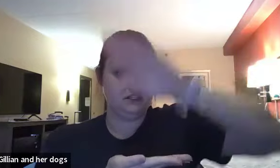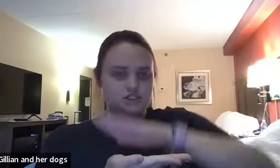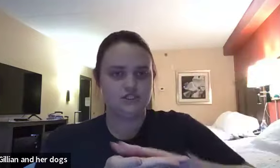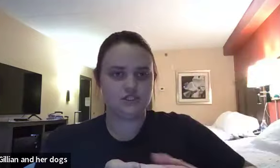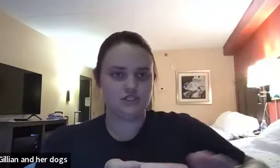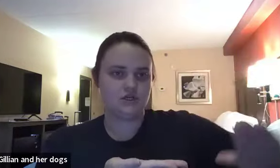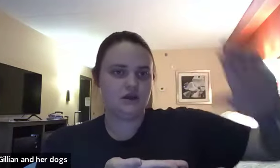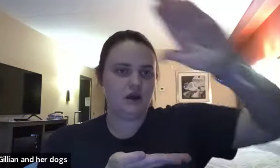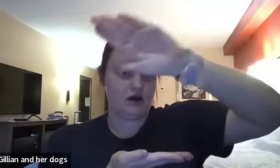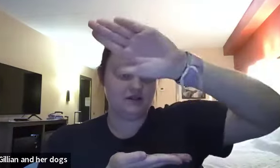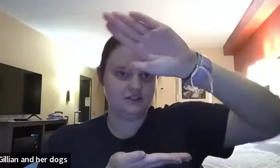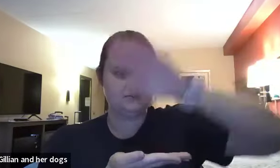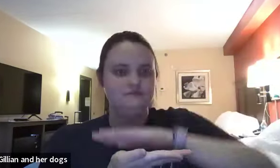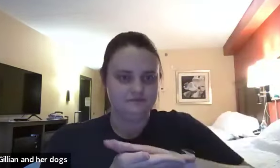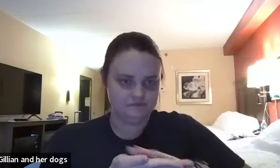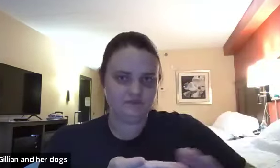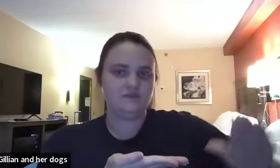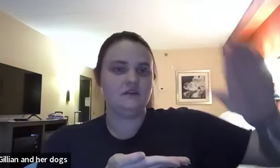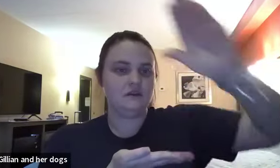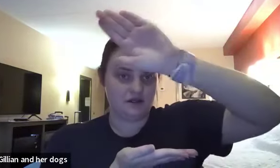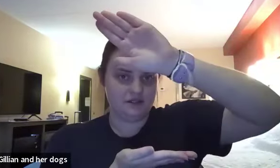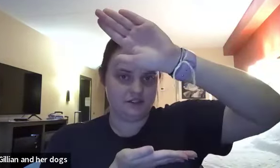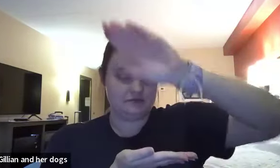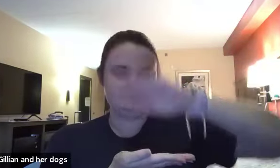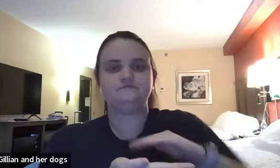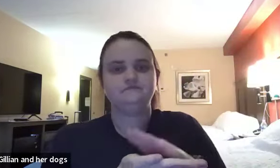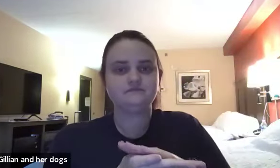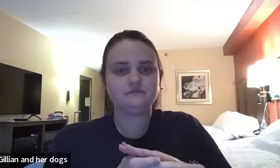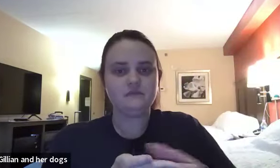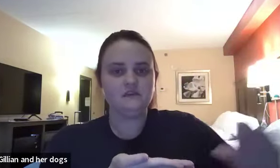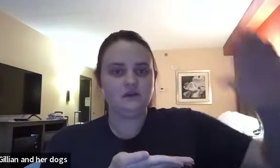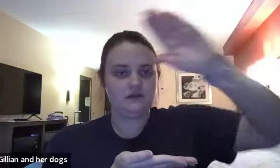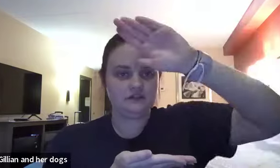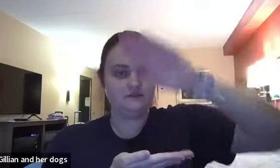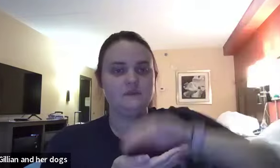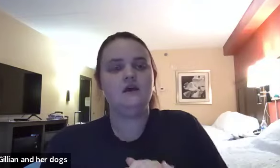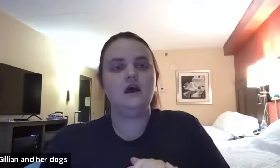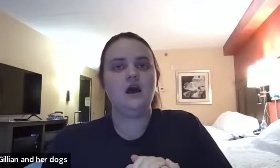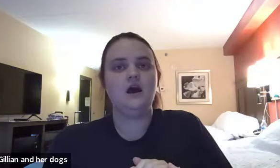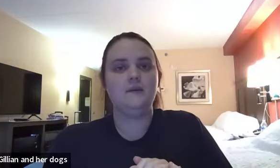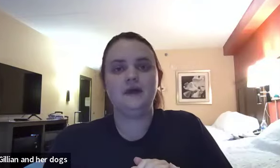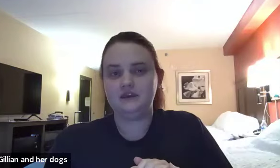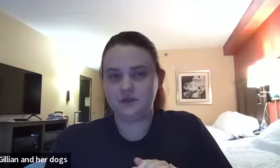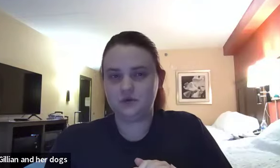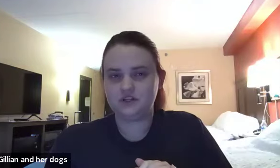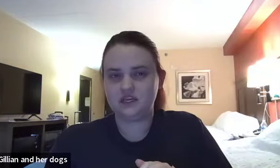College, college, college, college. If you were talking